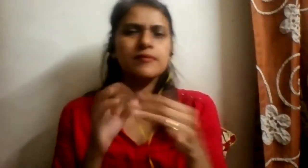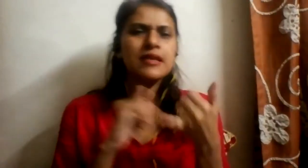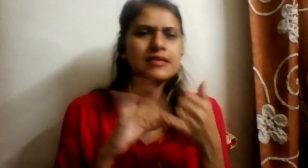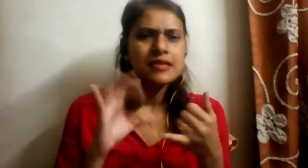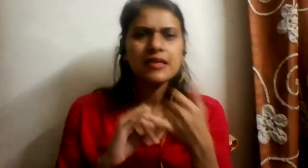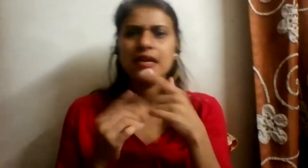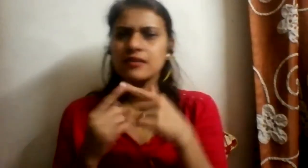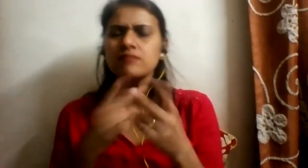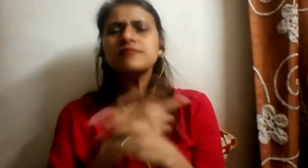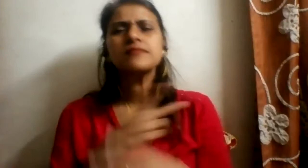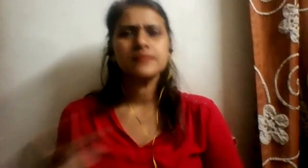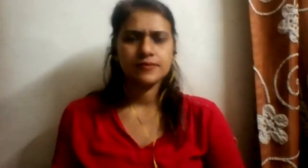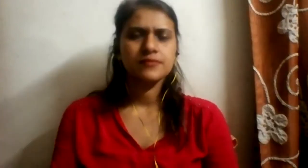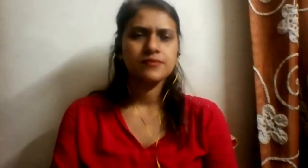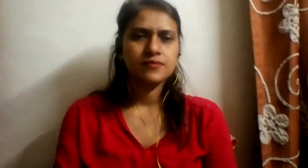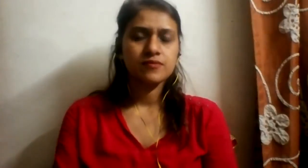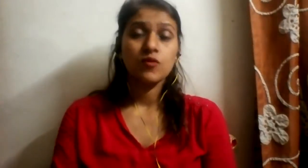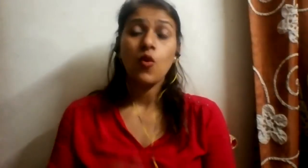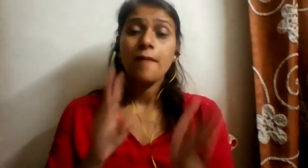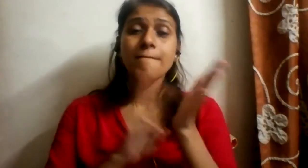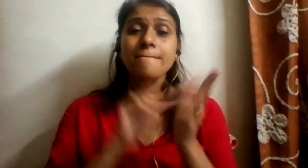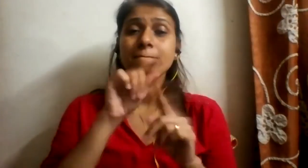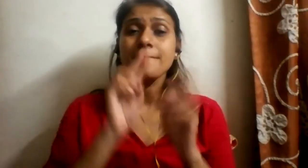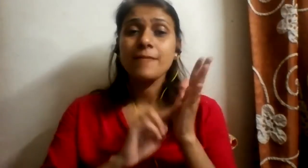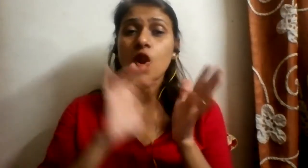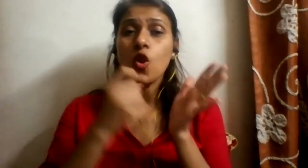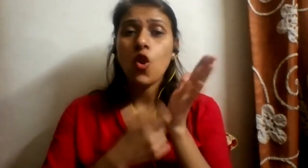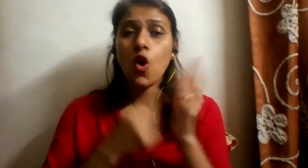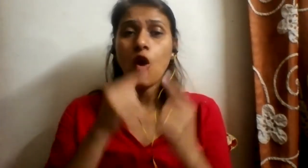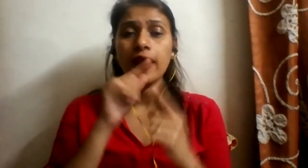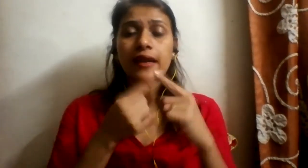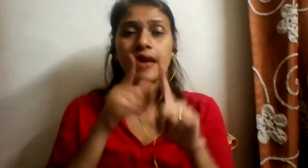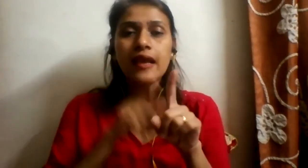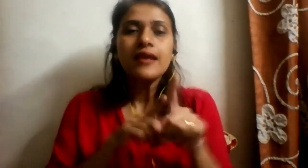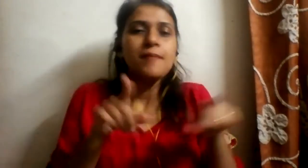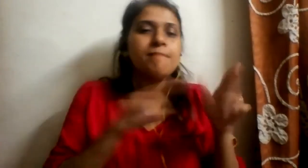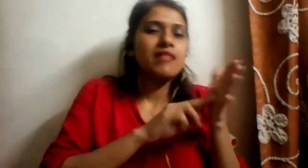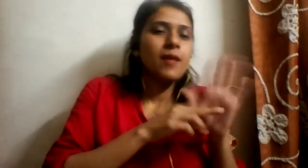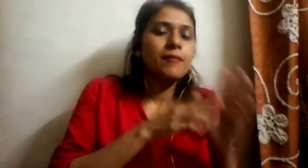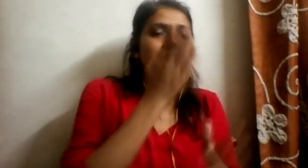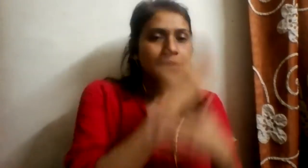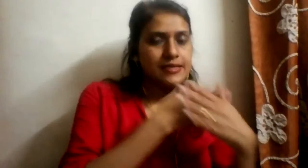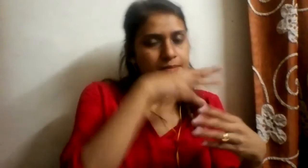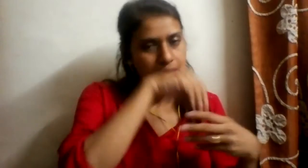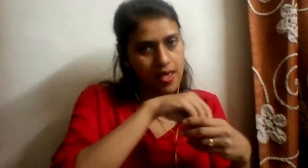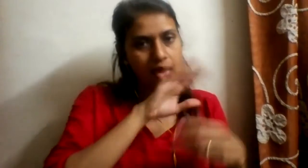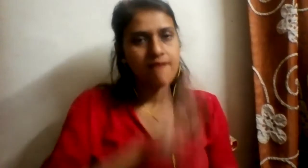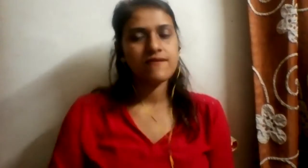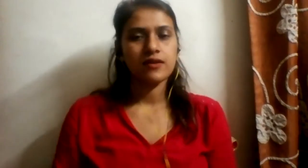disabilities also is one of the minority or disadvantaged section. They have specific needs. So how can this